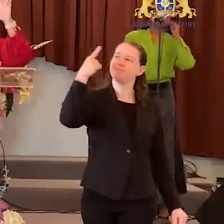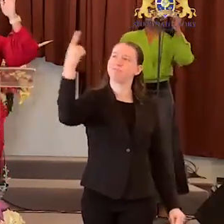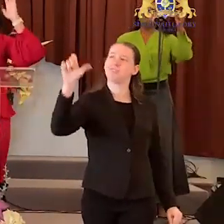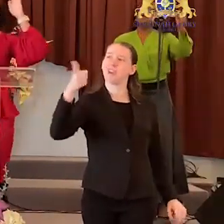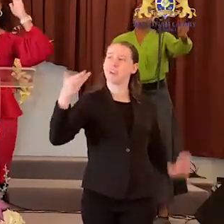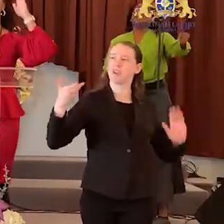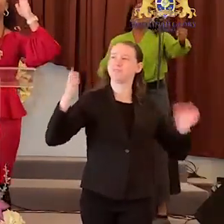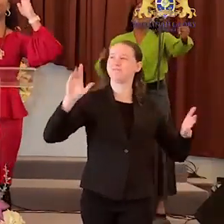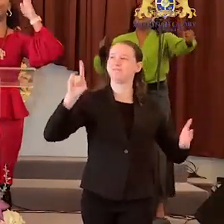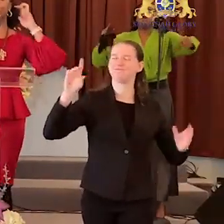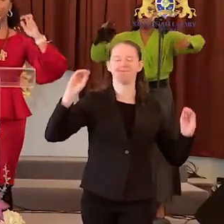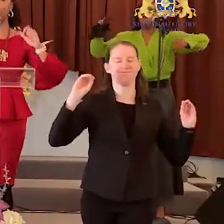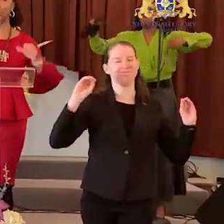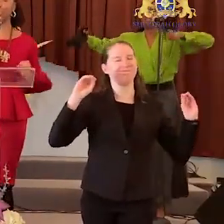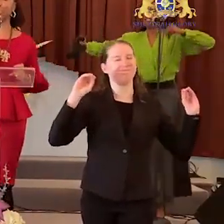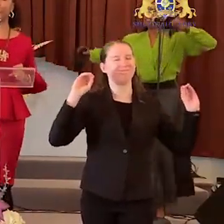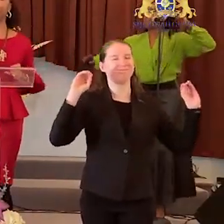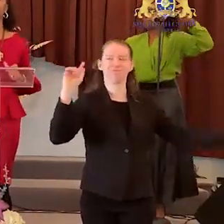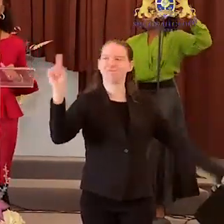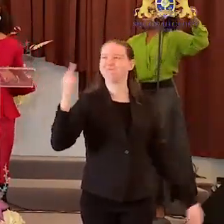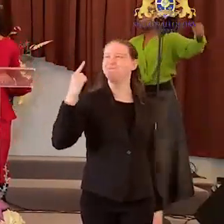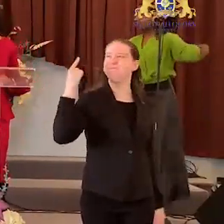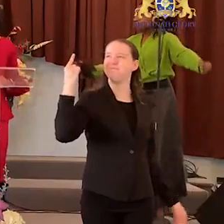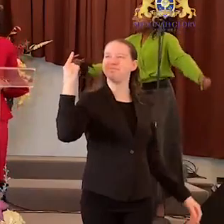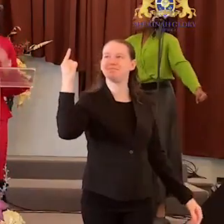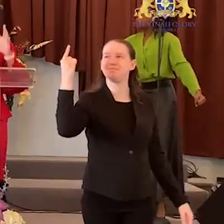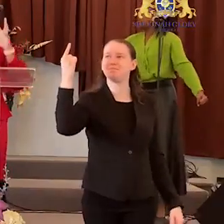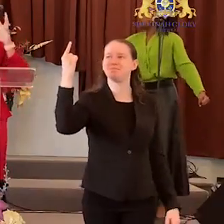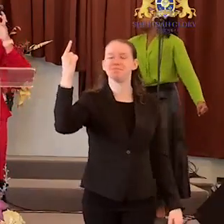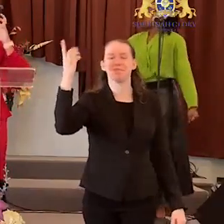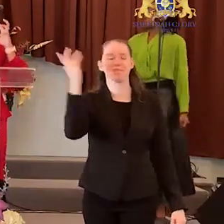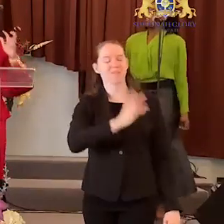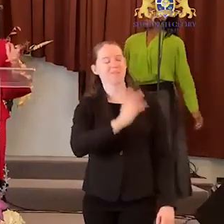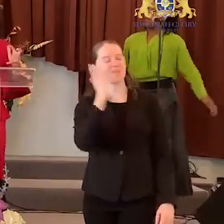There's none like you.